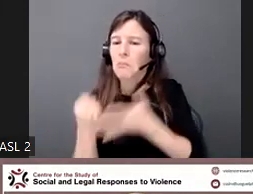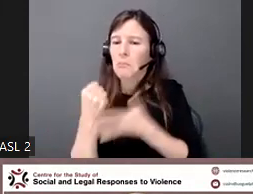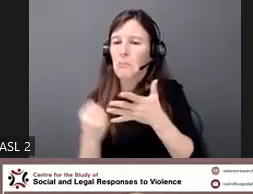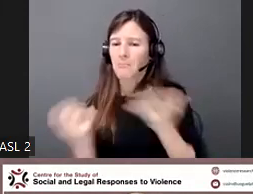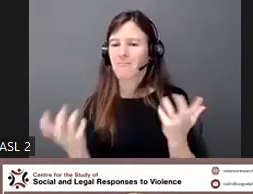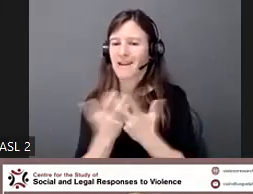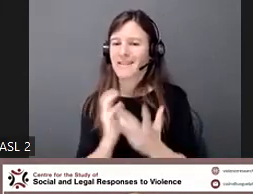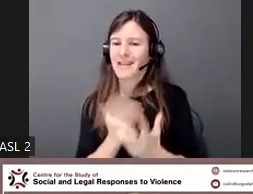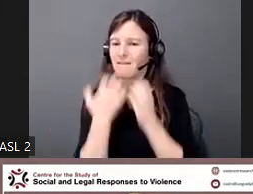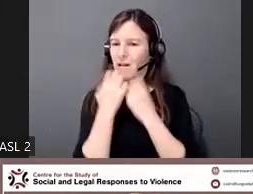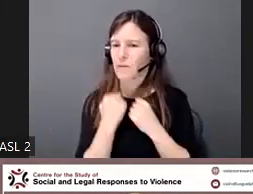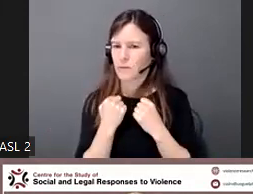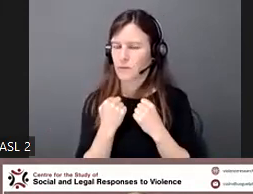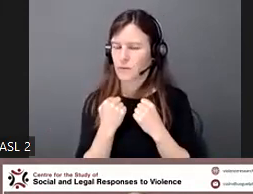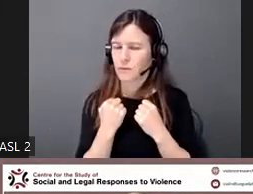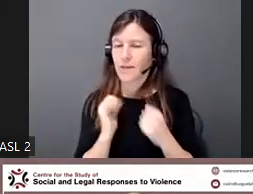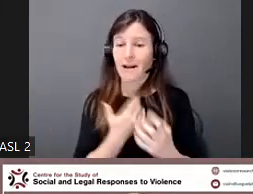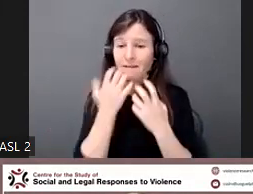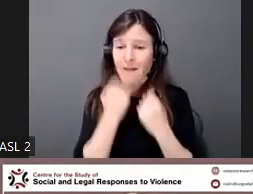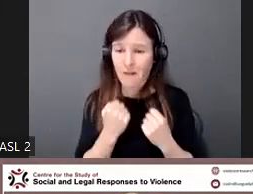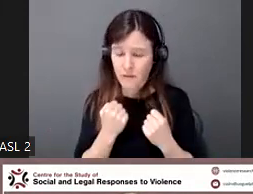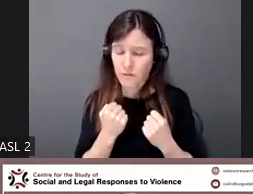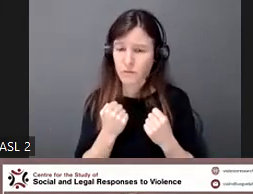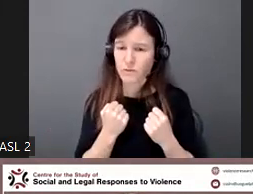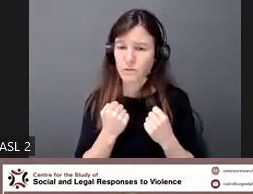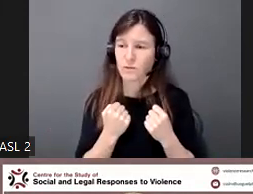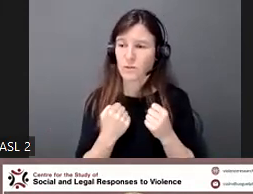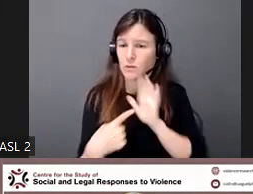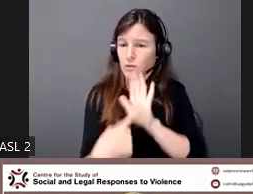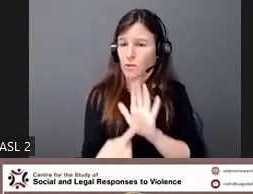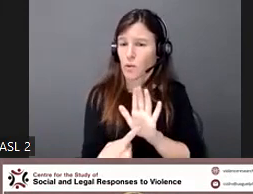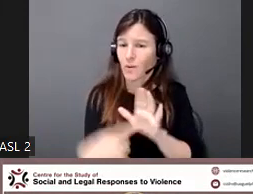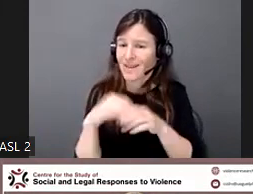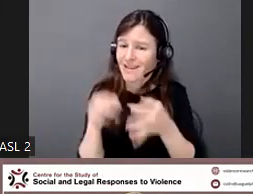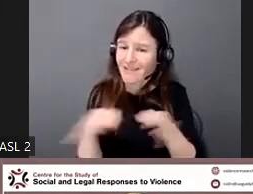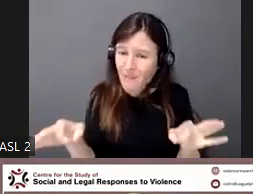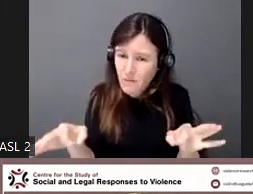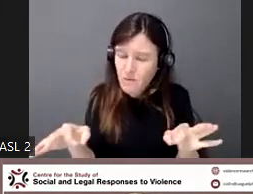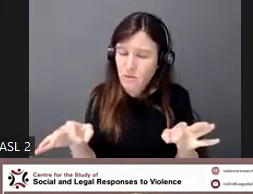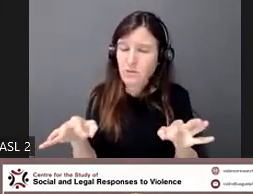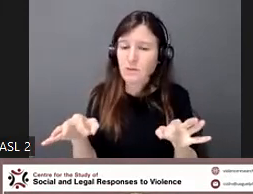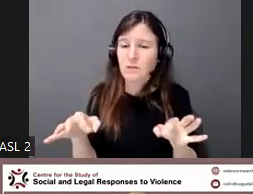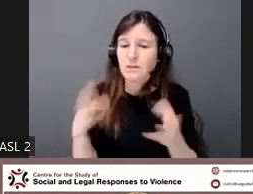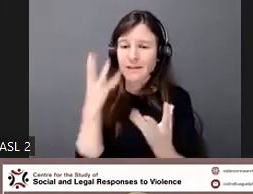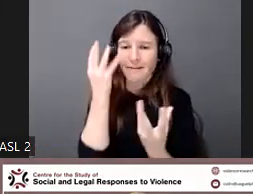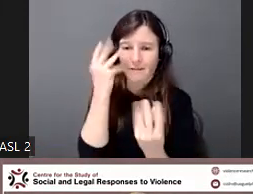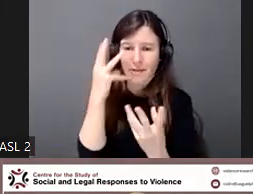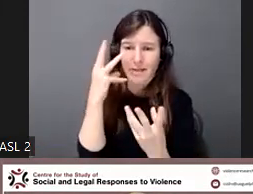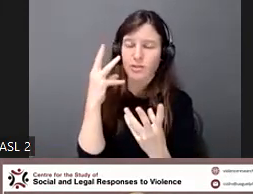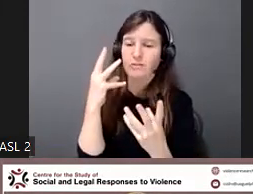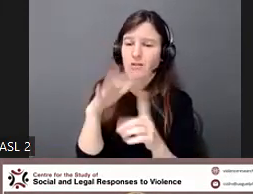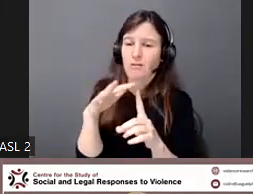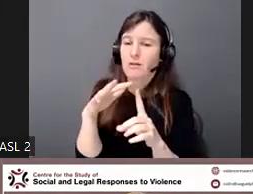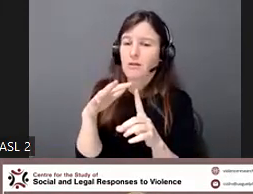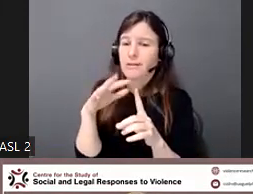These values are represented and reflected back to us by the language and the content of these